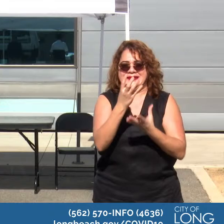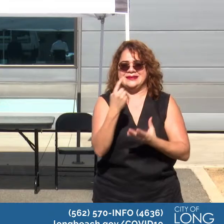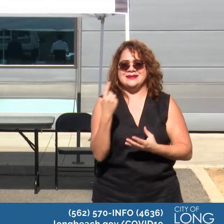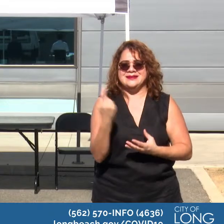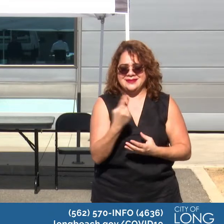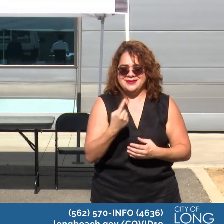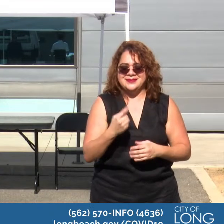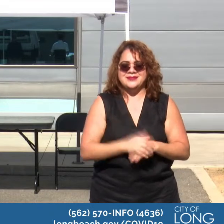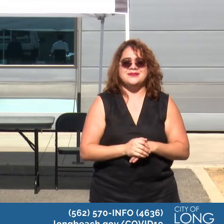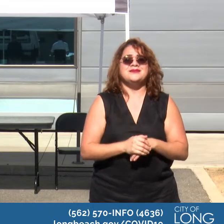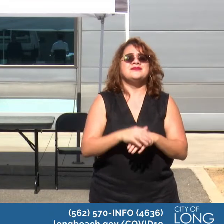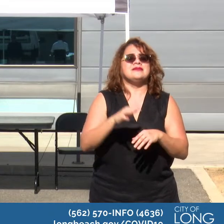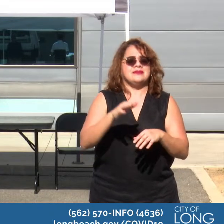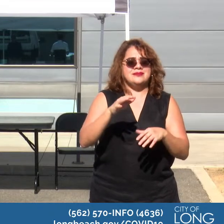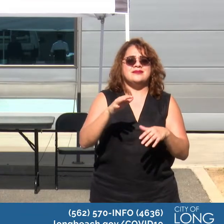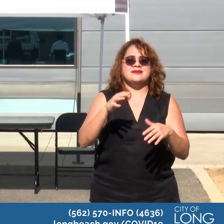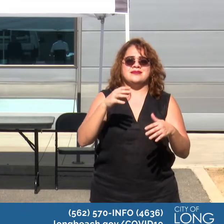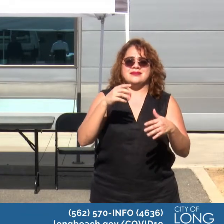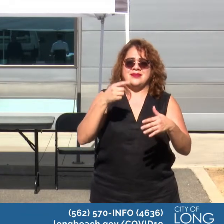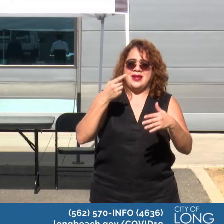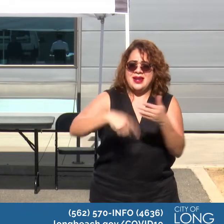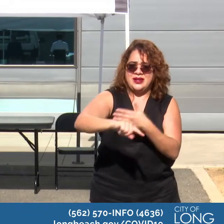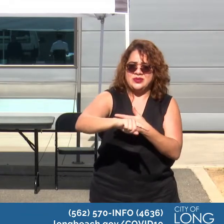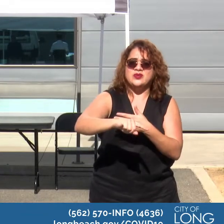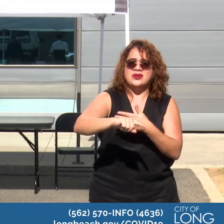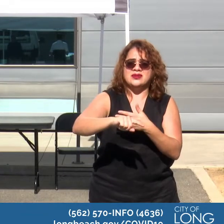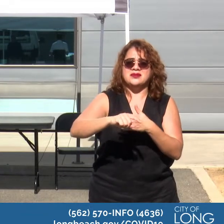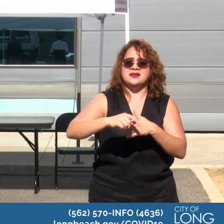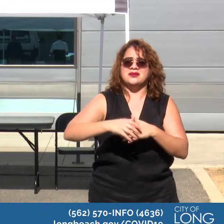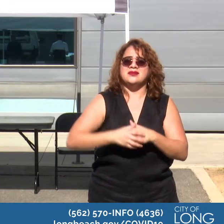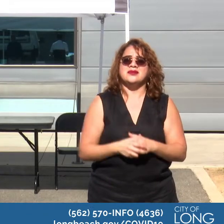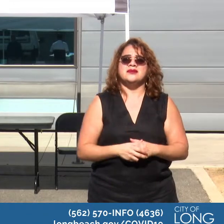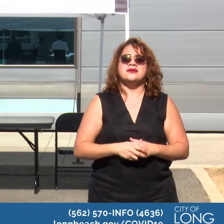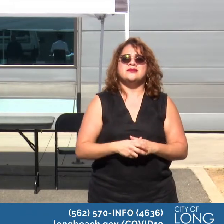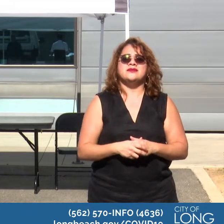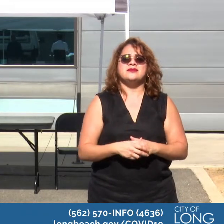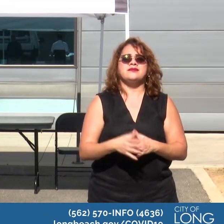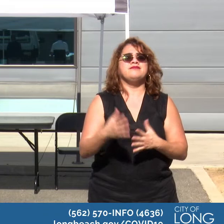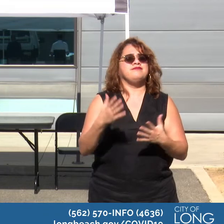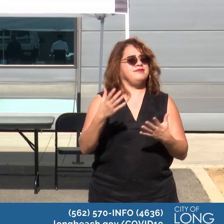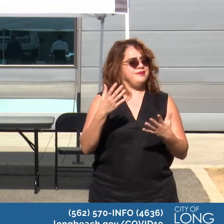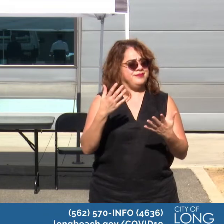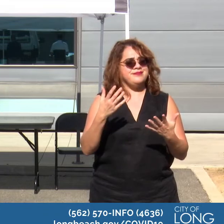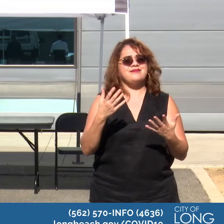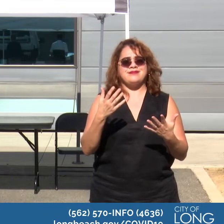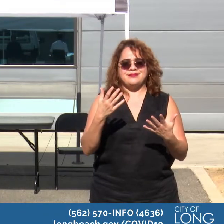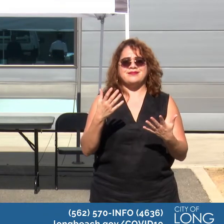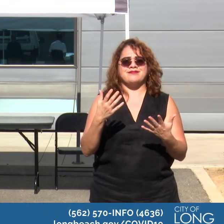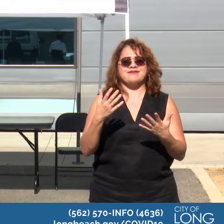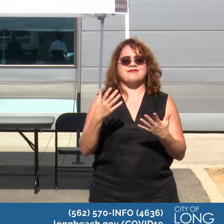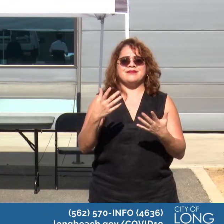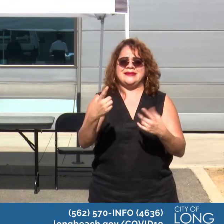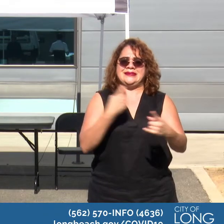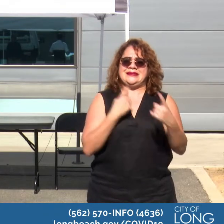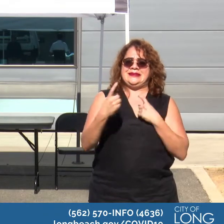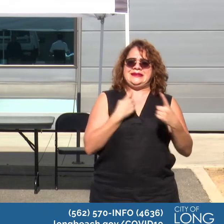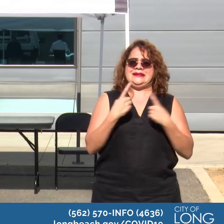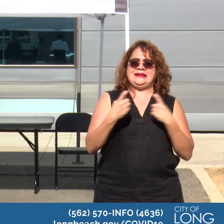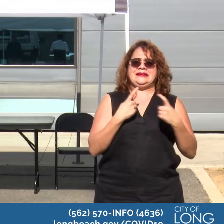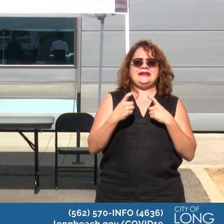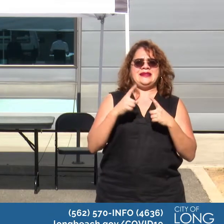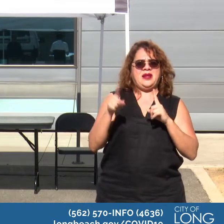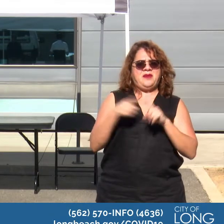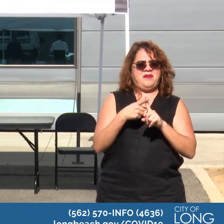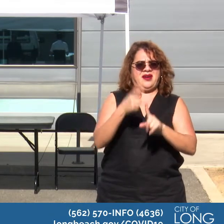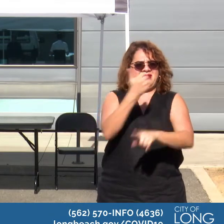week we know that there's still a lot of questions about getting vaccinated. So we're going to use technology to really help us in